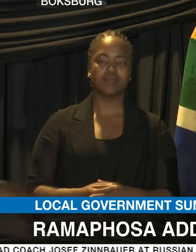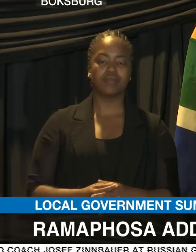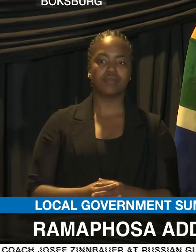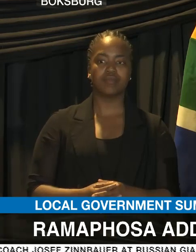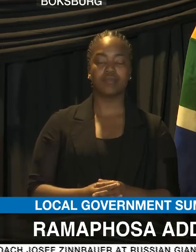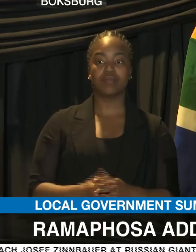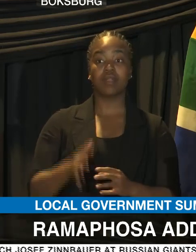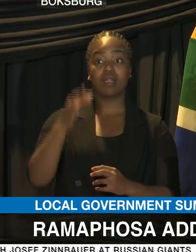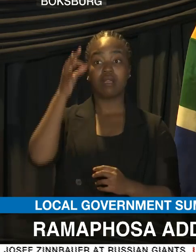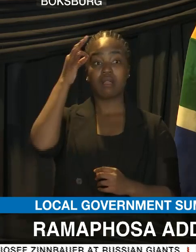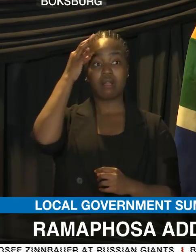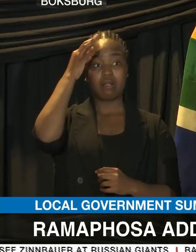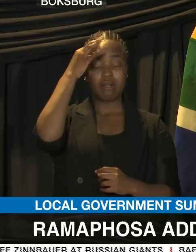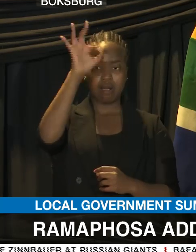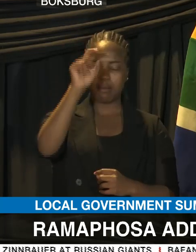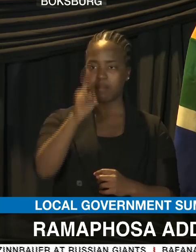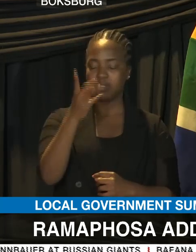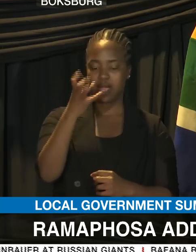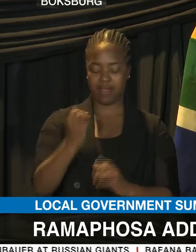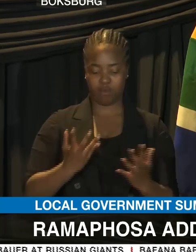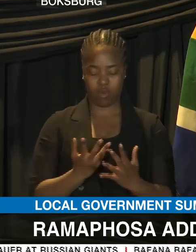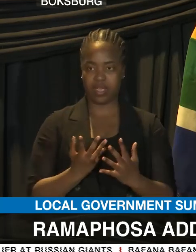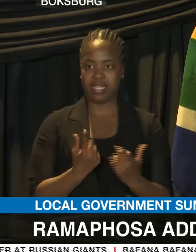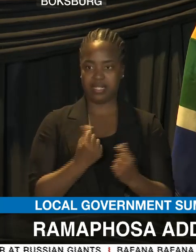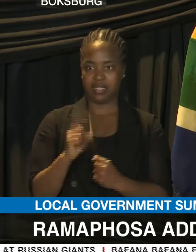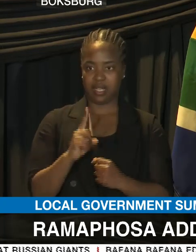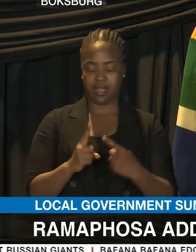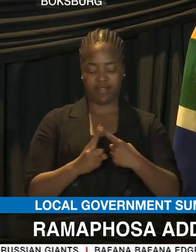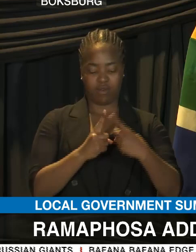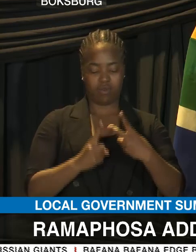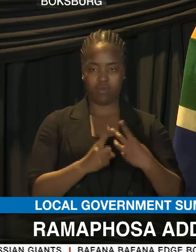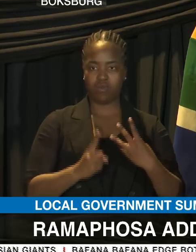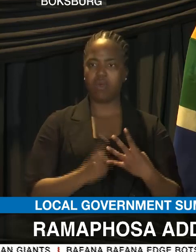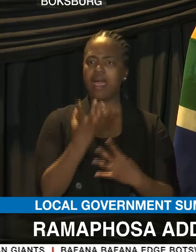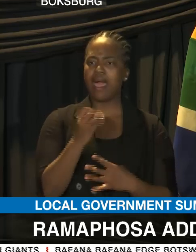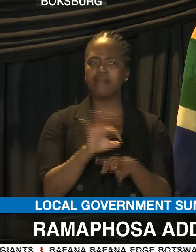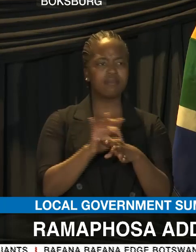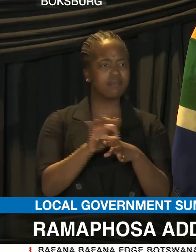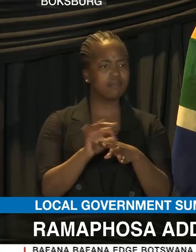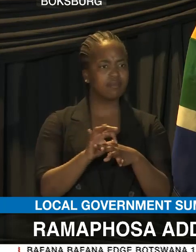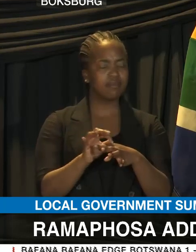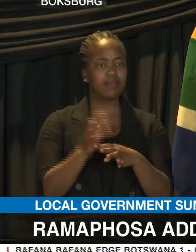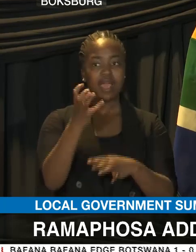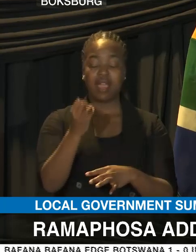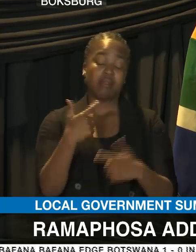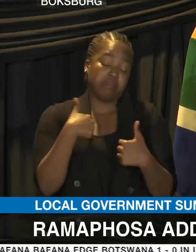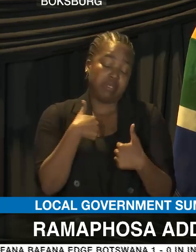have focused approaches to investment by setting up, in my